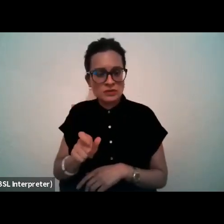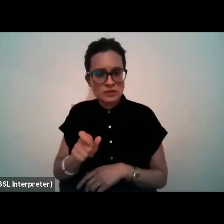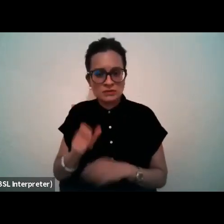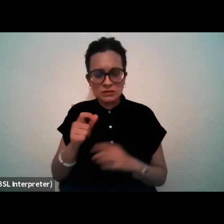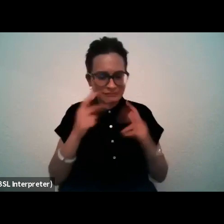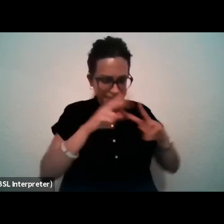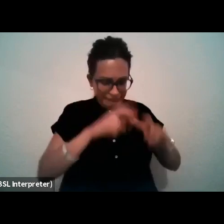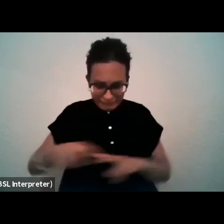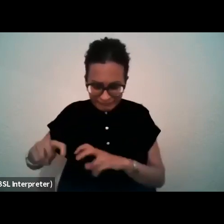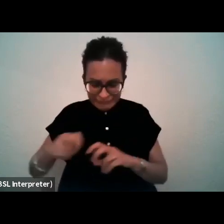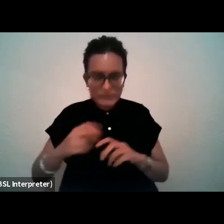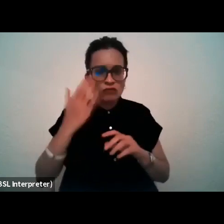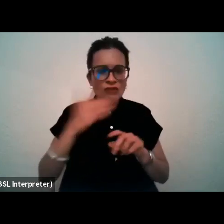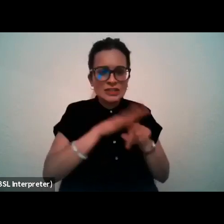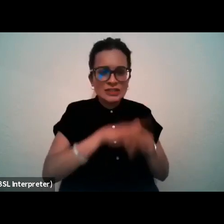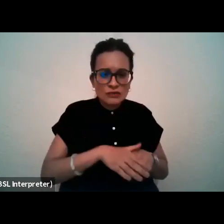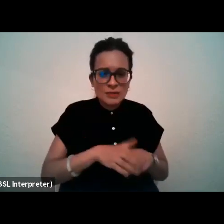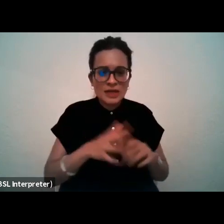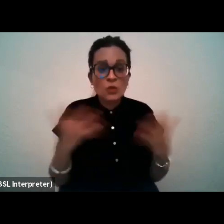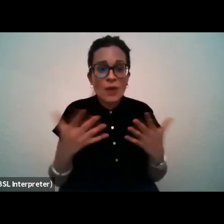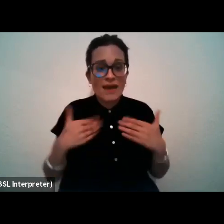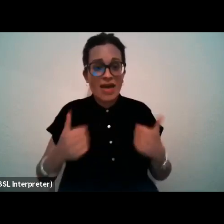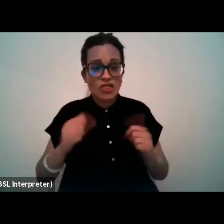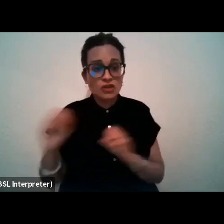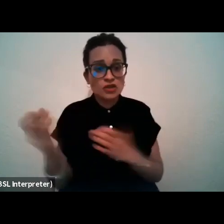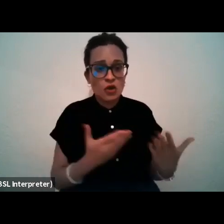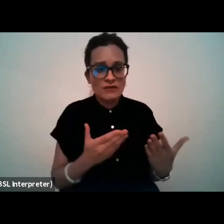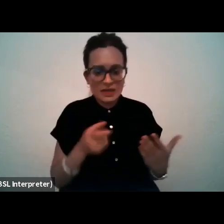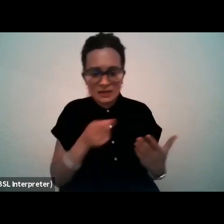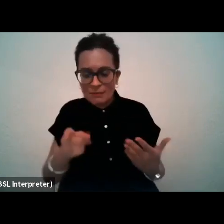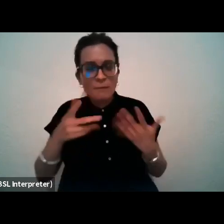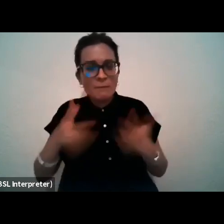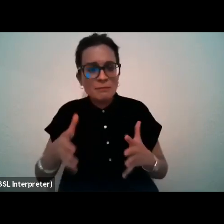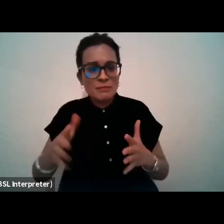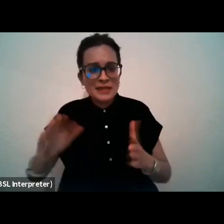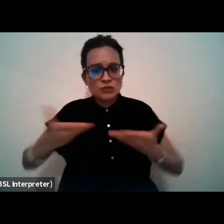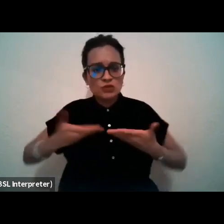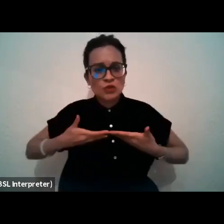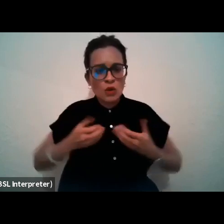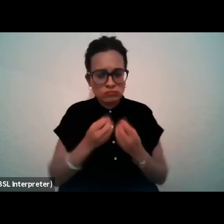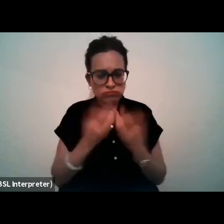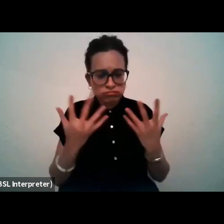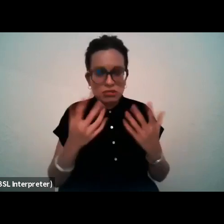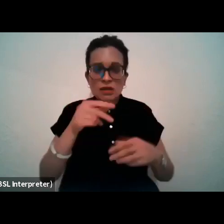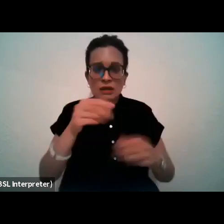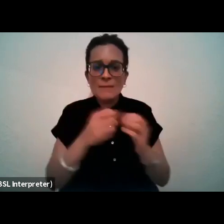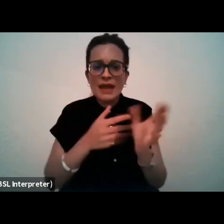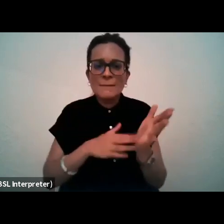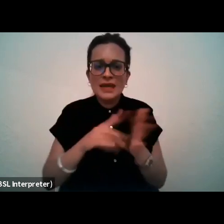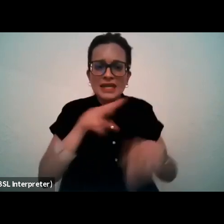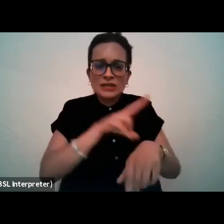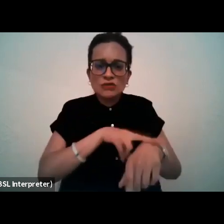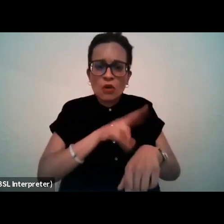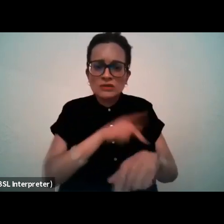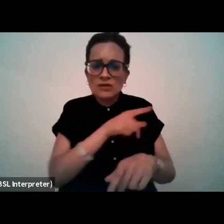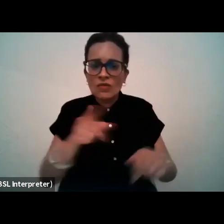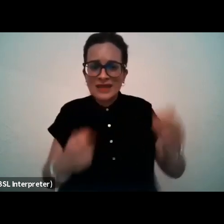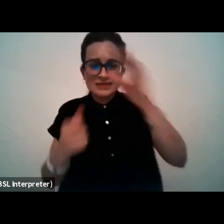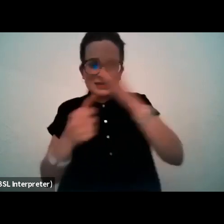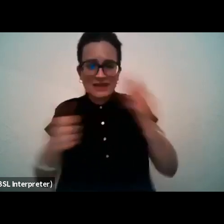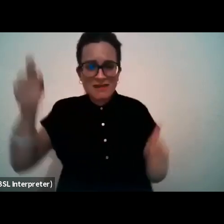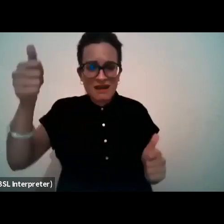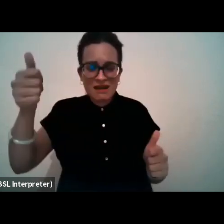and racial discrimination in the health service, has shown that BAME doctors are less likely to be in the most senior positions and